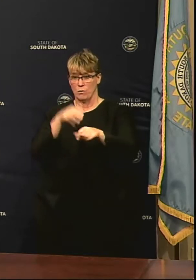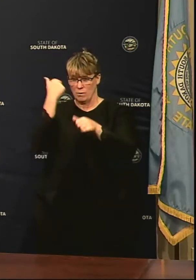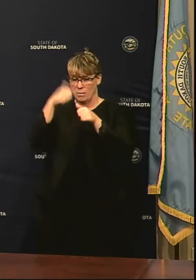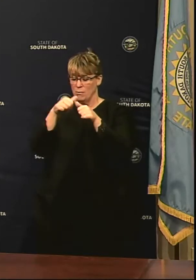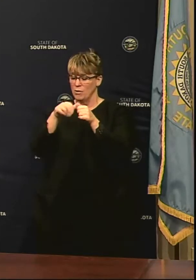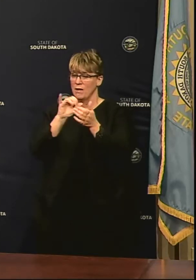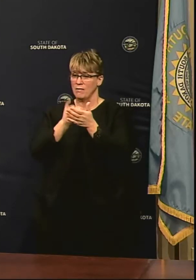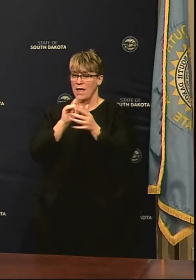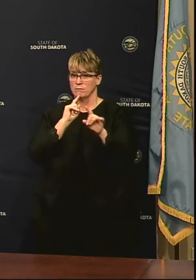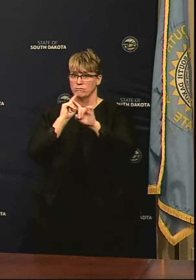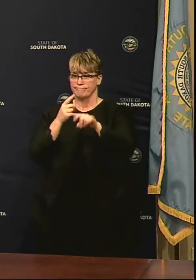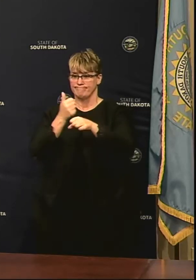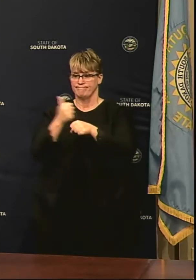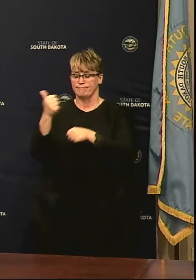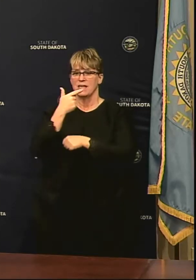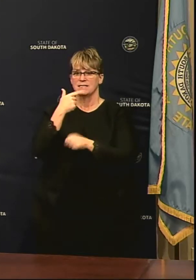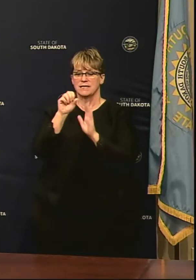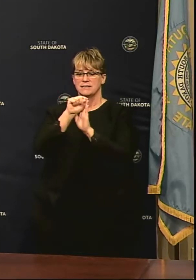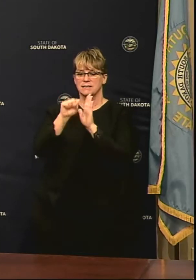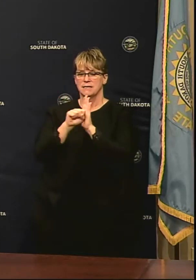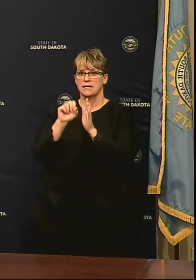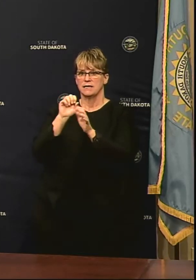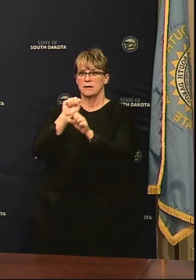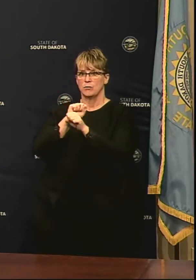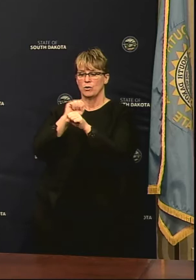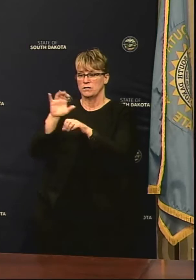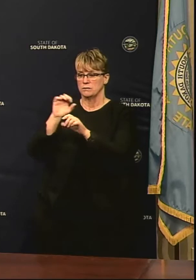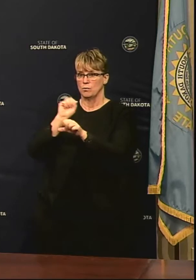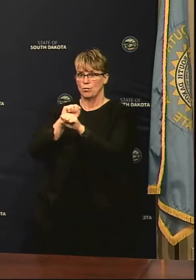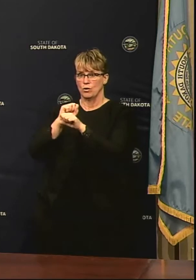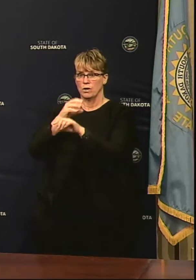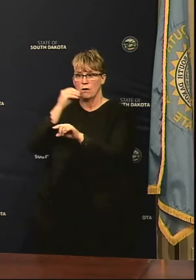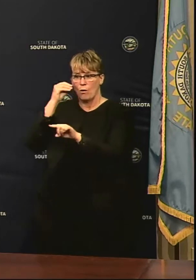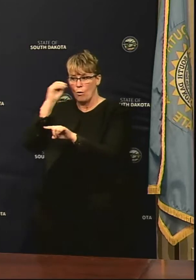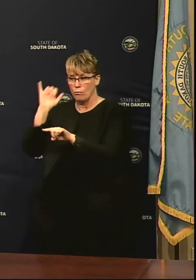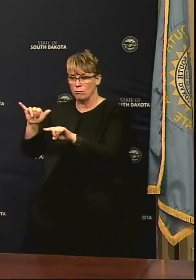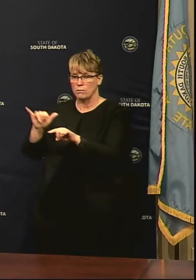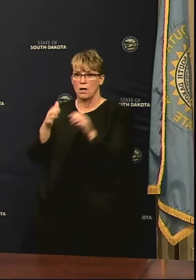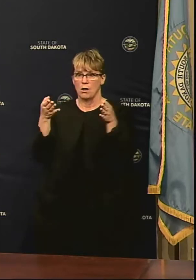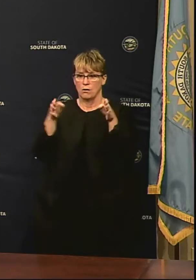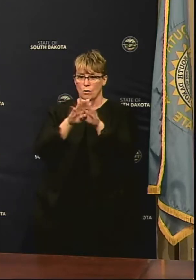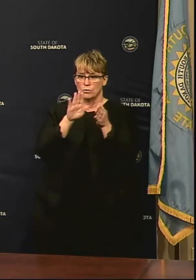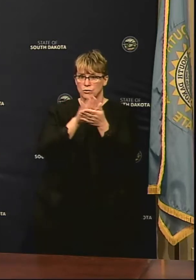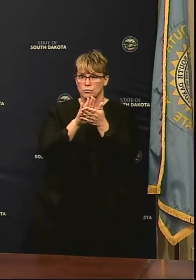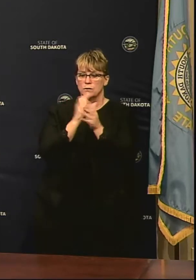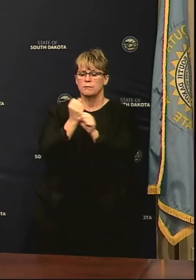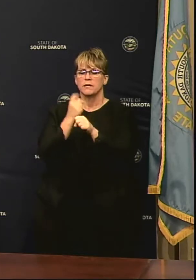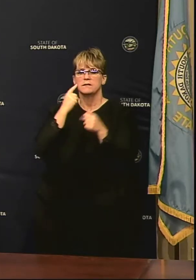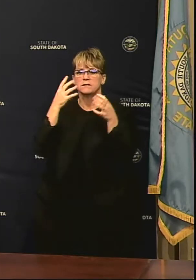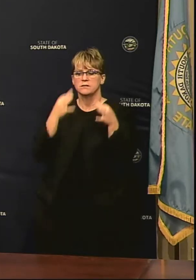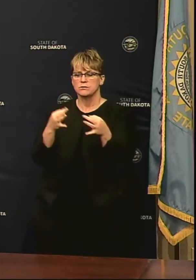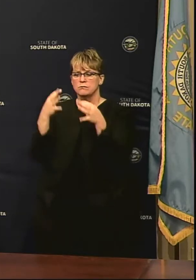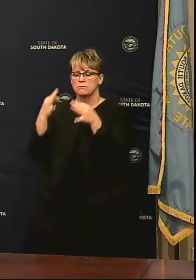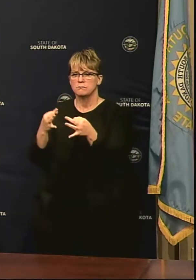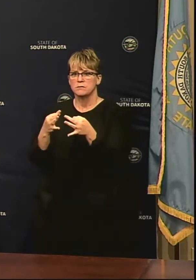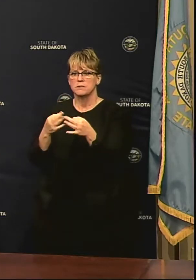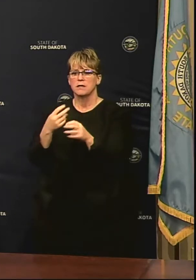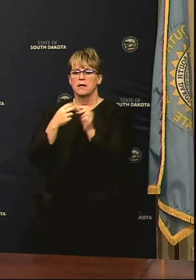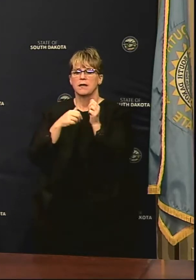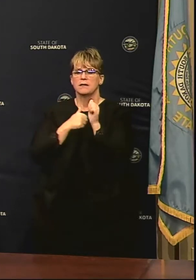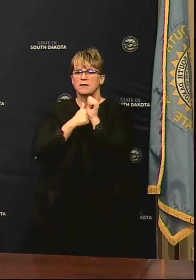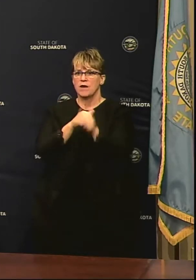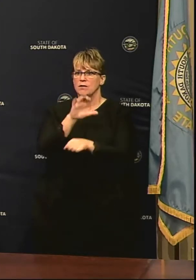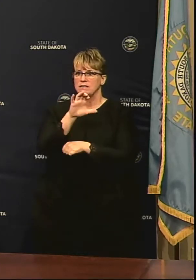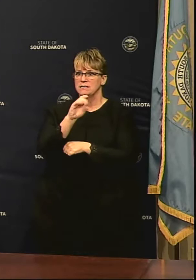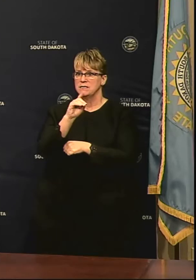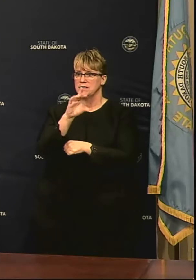order, I said that state employees were going to work from home. We were closing schools, that we were going to make decisions to follow CDC